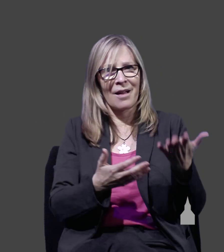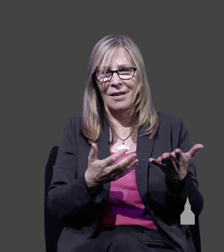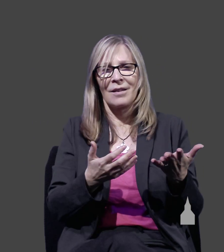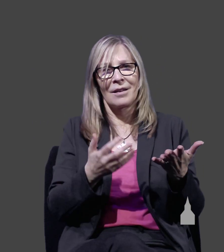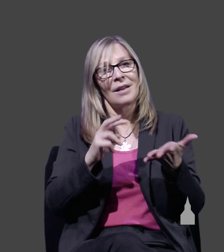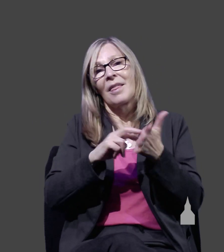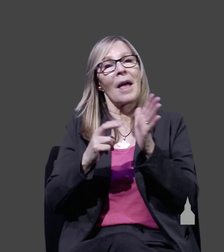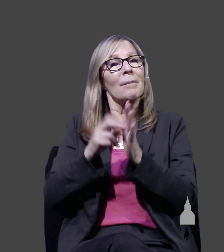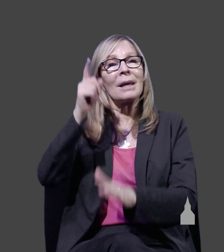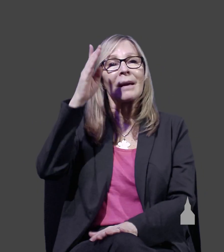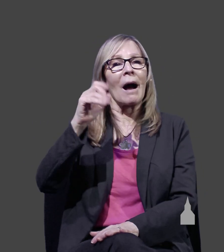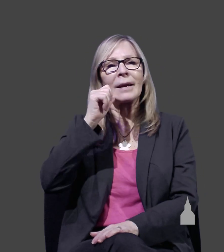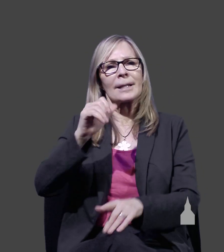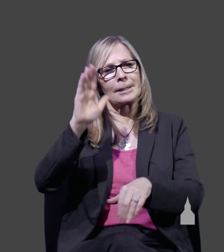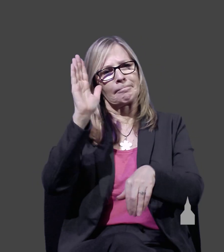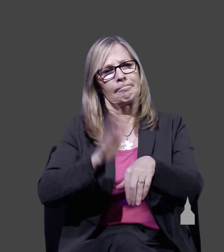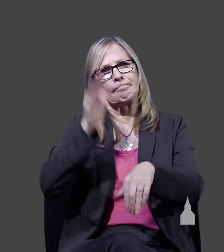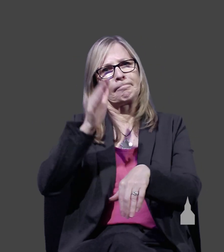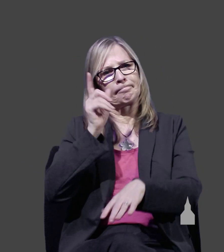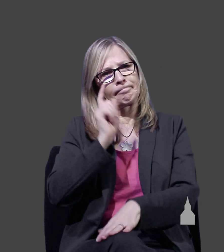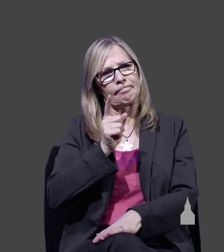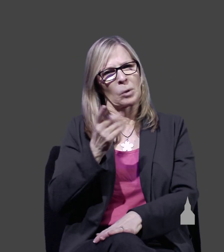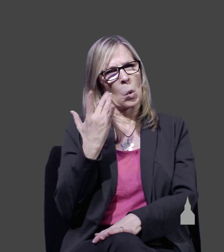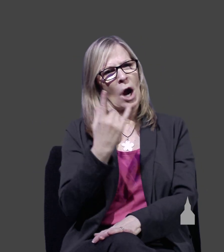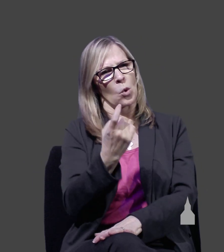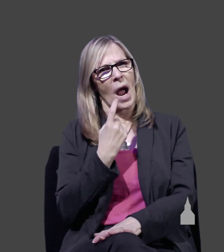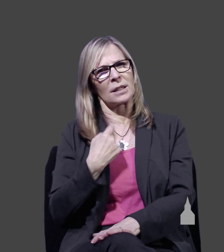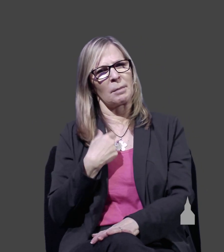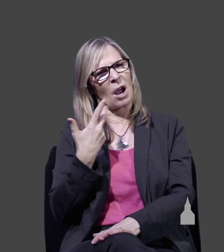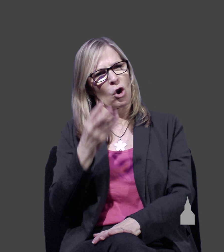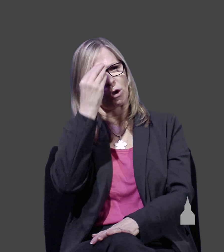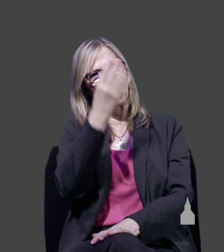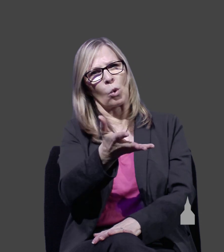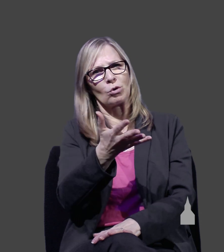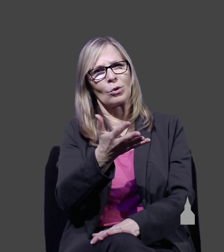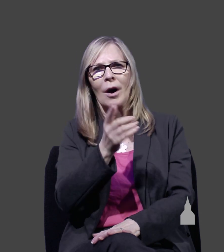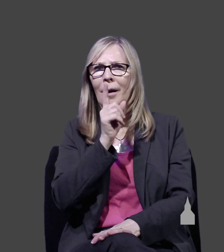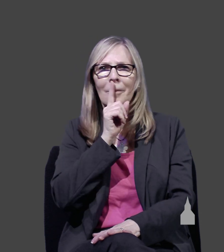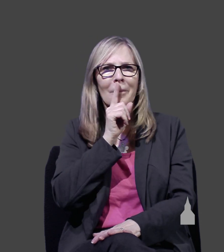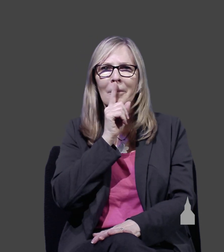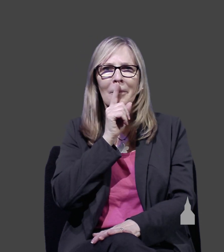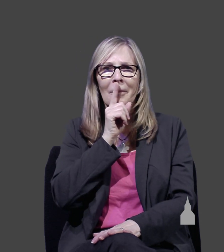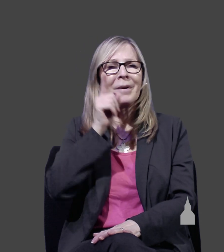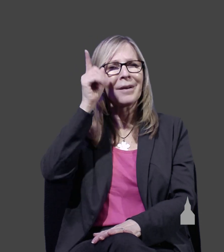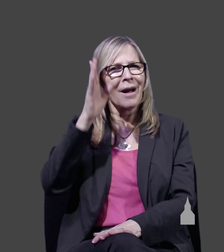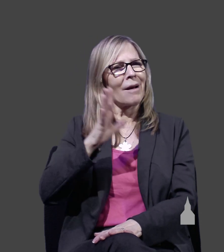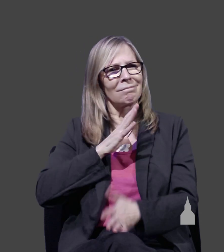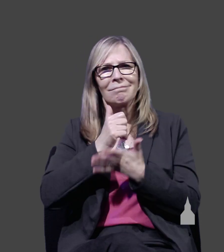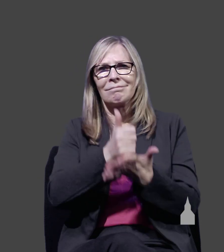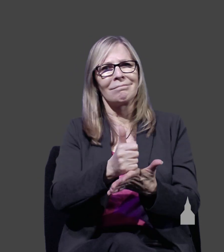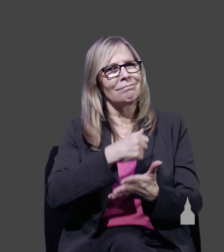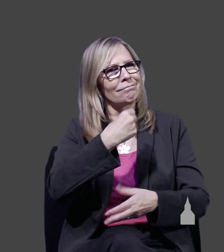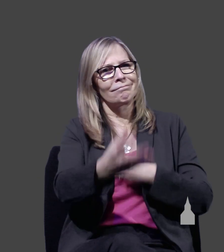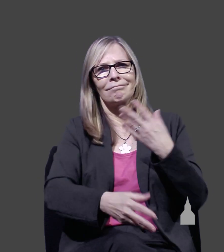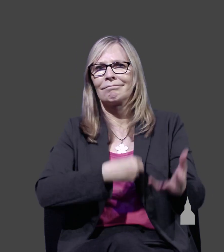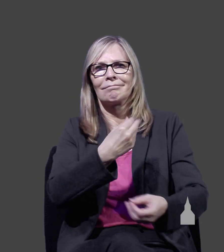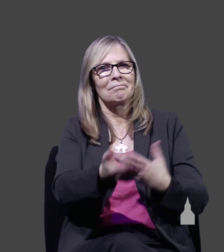him. It means that God doesn't slap you on the hand and say, why are you asking me? I've already told you. He says, come, I'll help you.